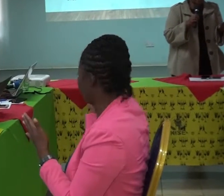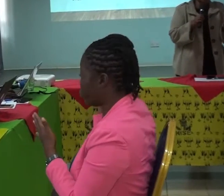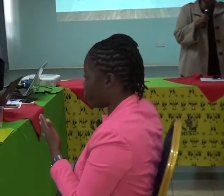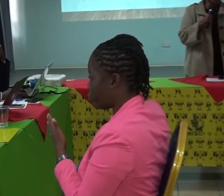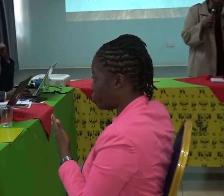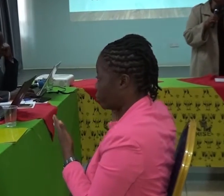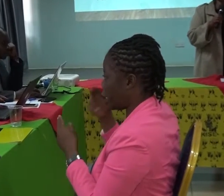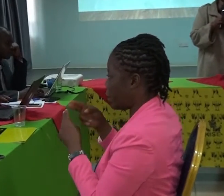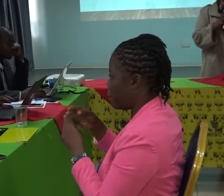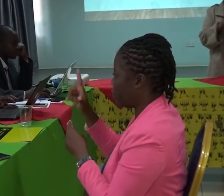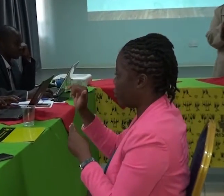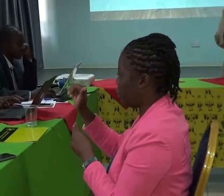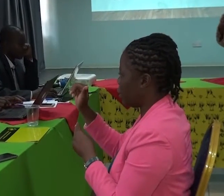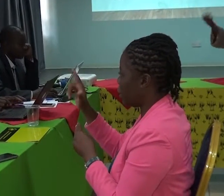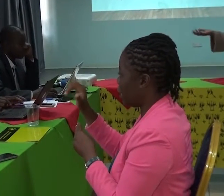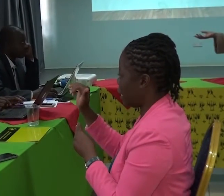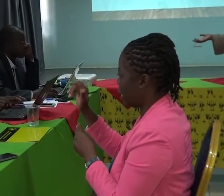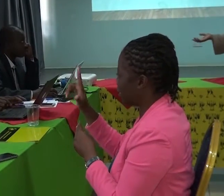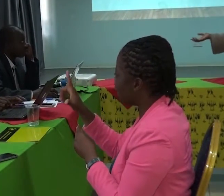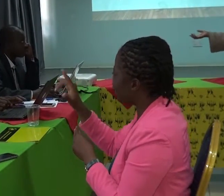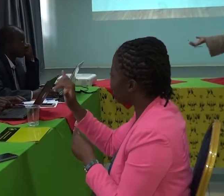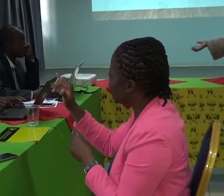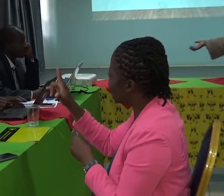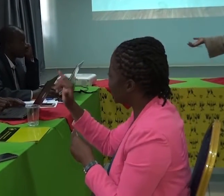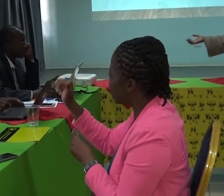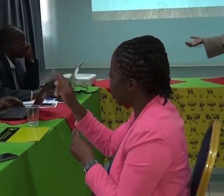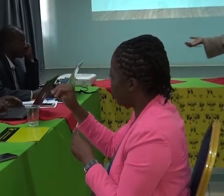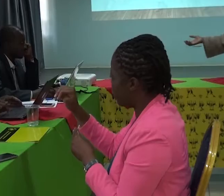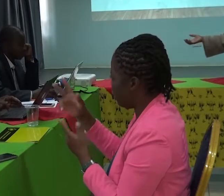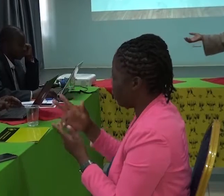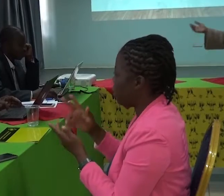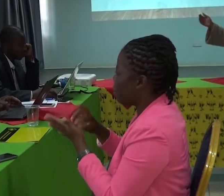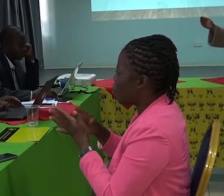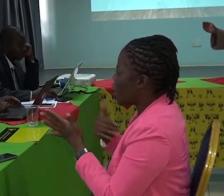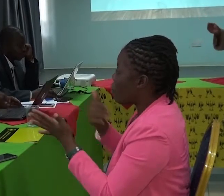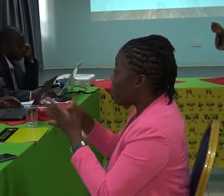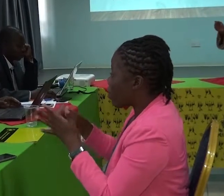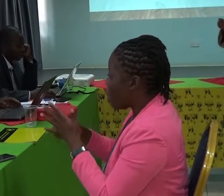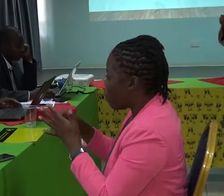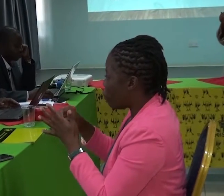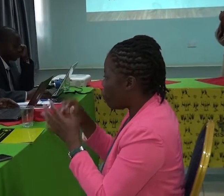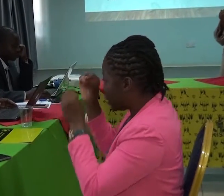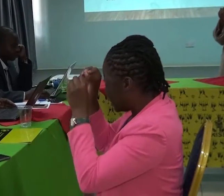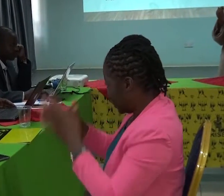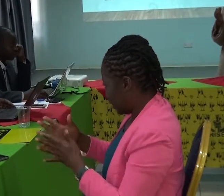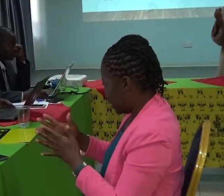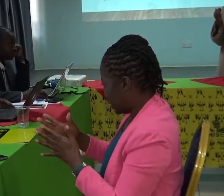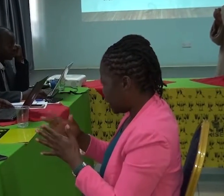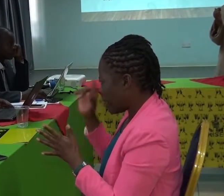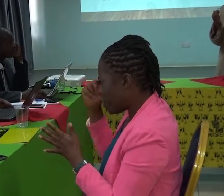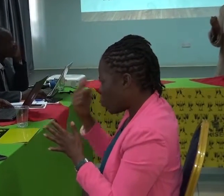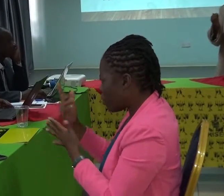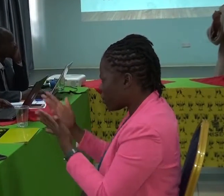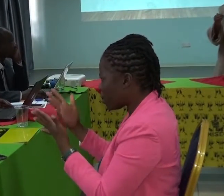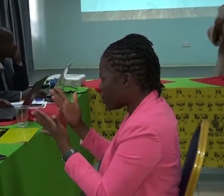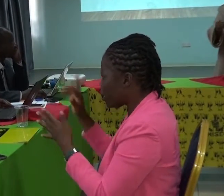owned up to it. We still have the issue of educators. And I think one thing that we have carried with ourselves,